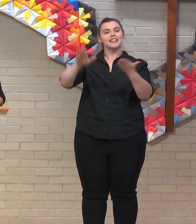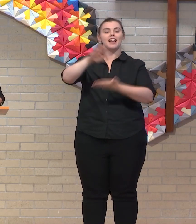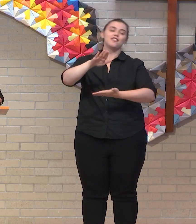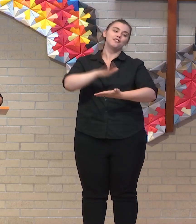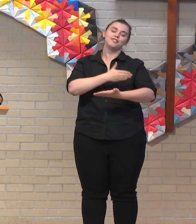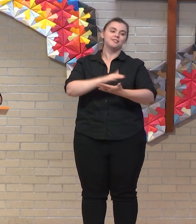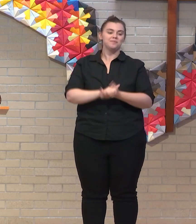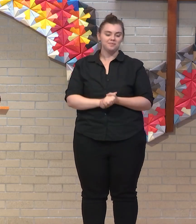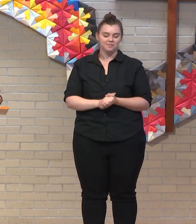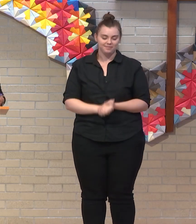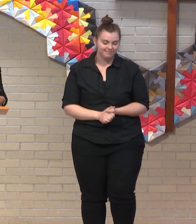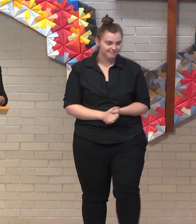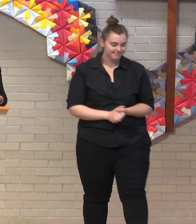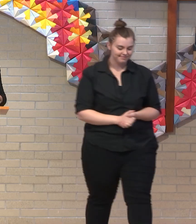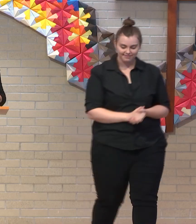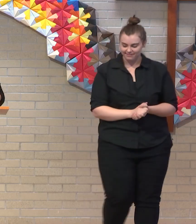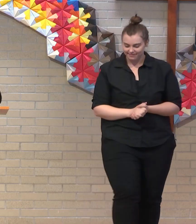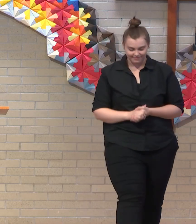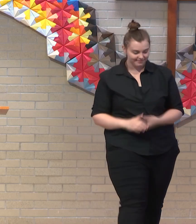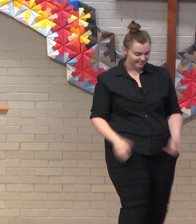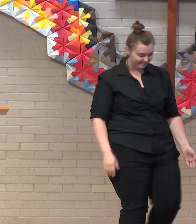together.